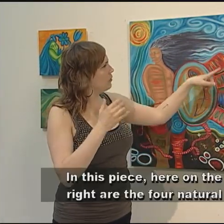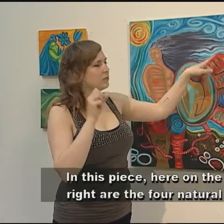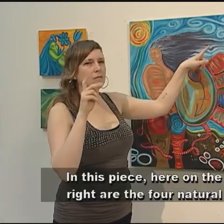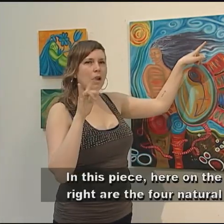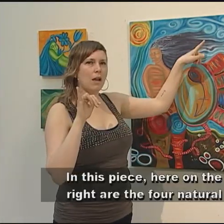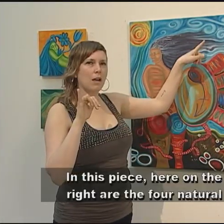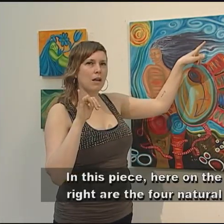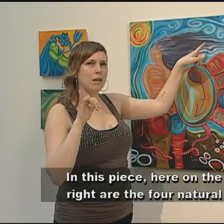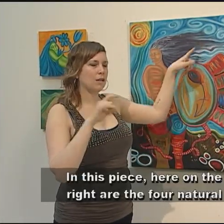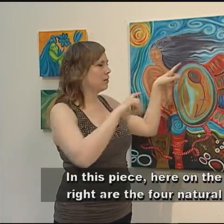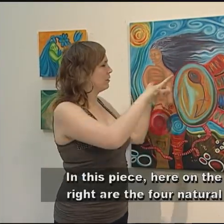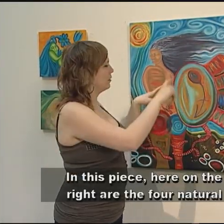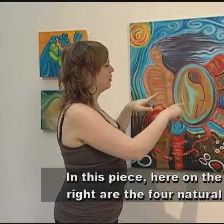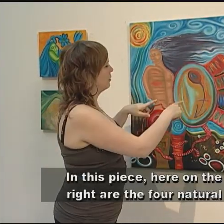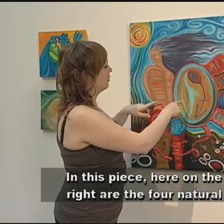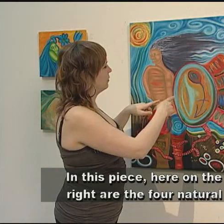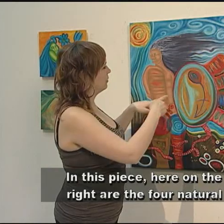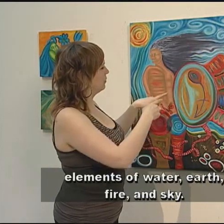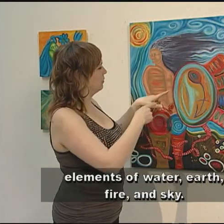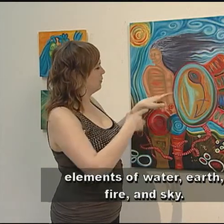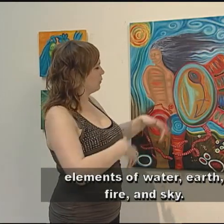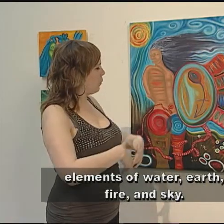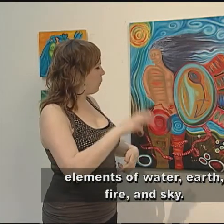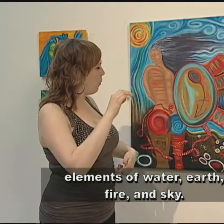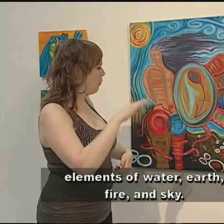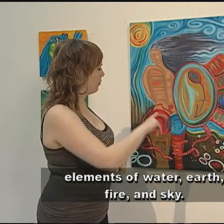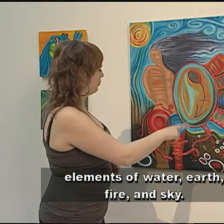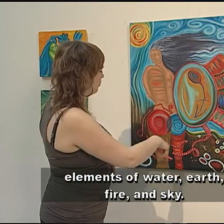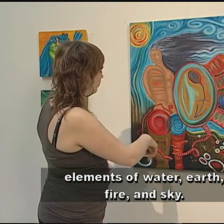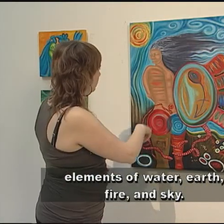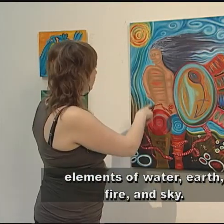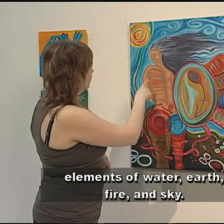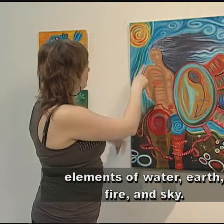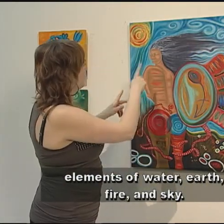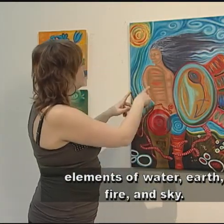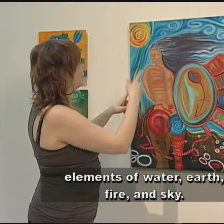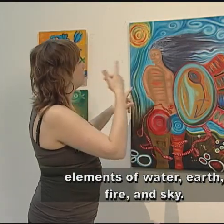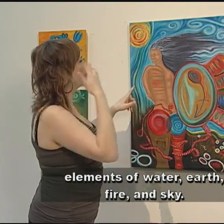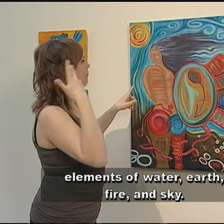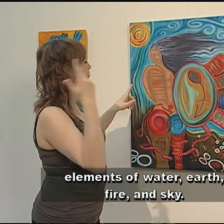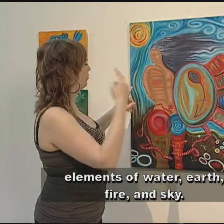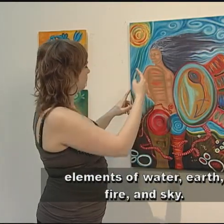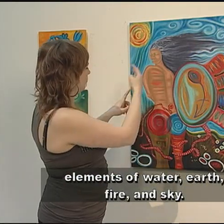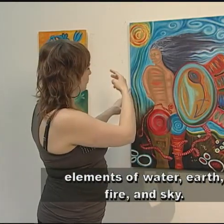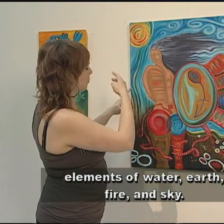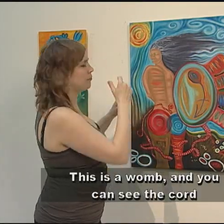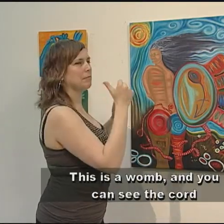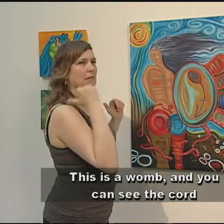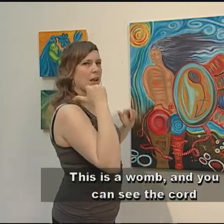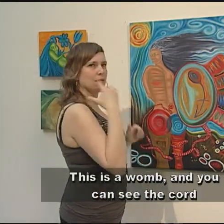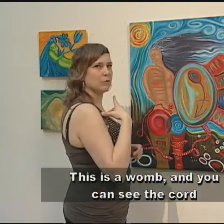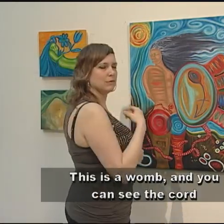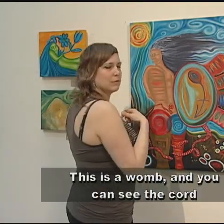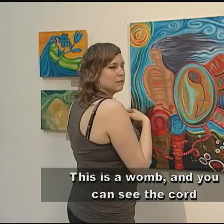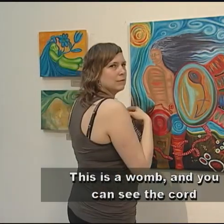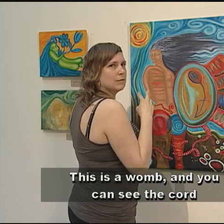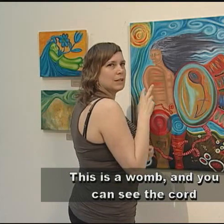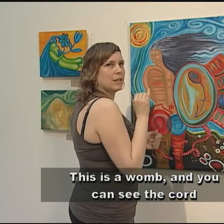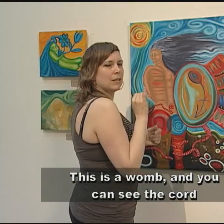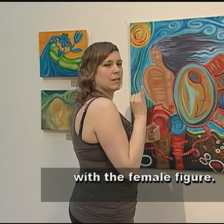In this piece, here on the right, are the four natural elements of water, earth, fire, and sky. This is a womb, and you can see the